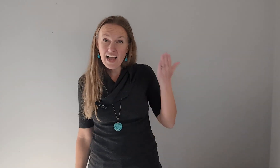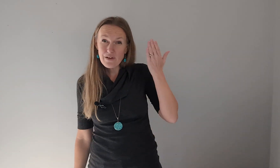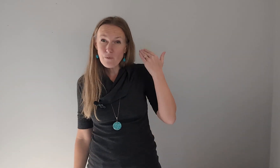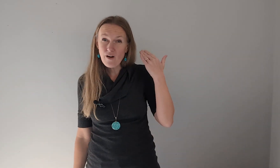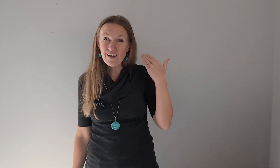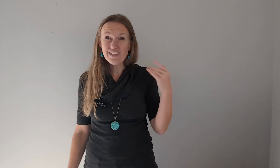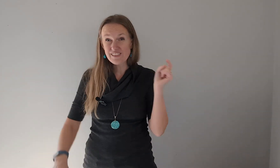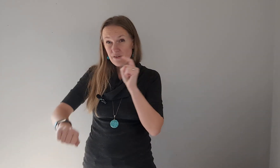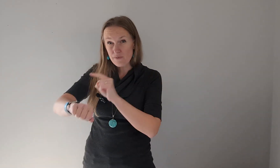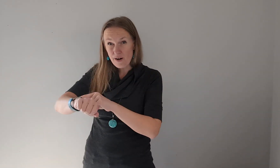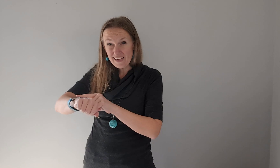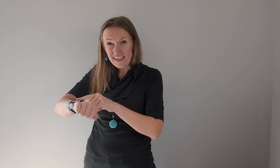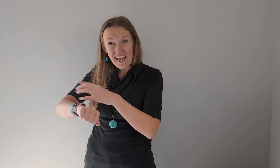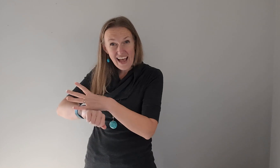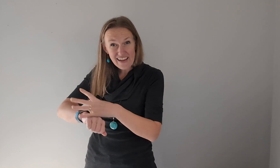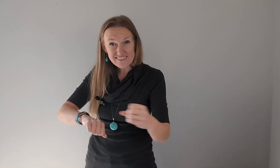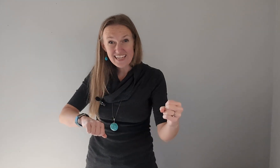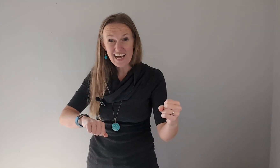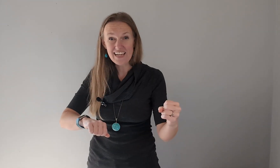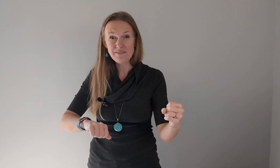I was running out of time.